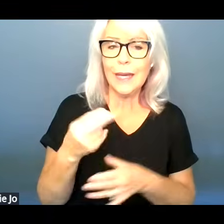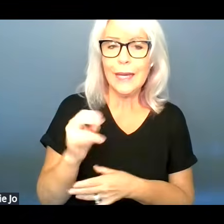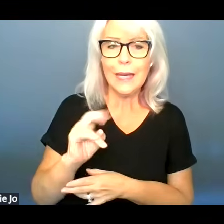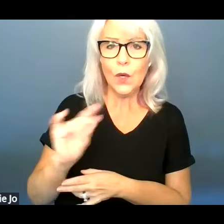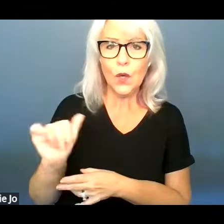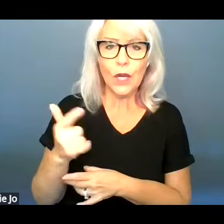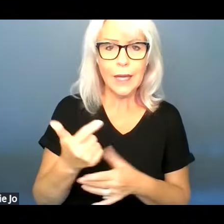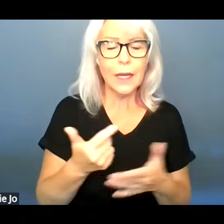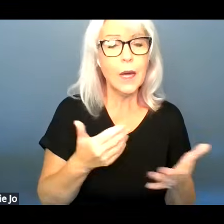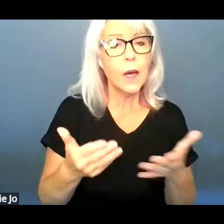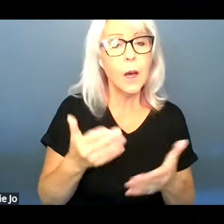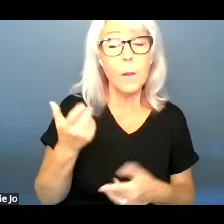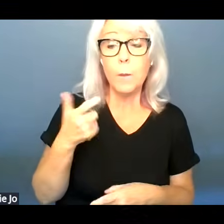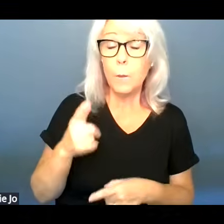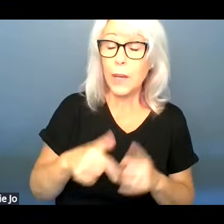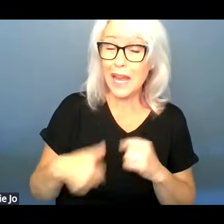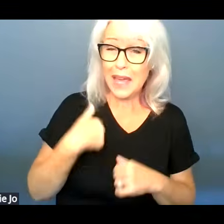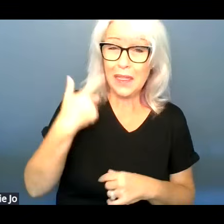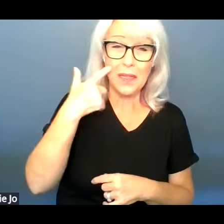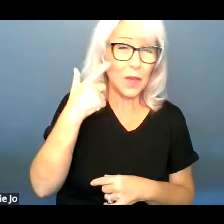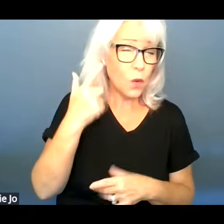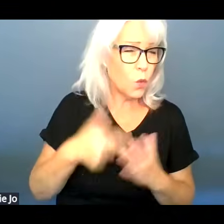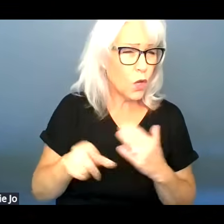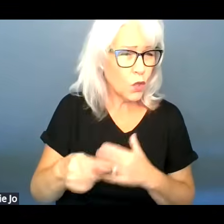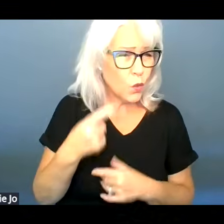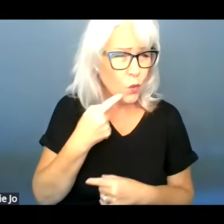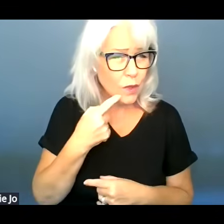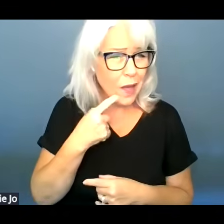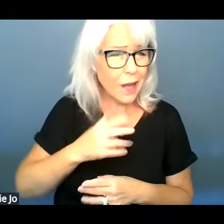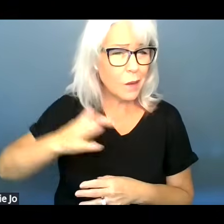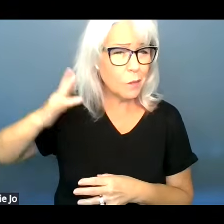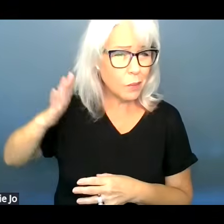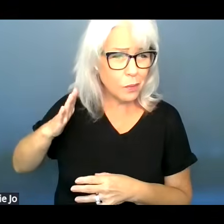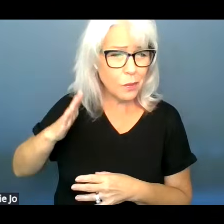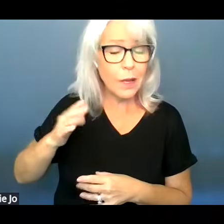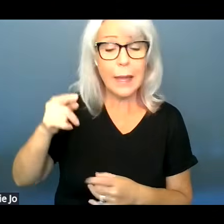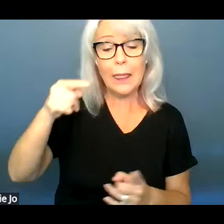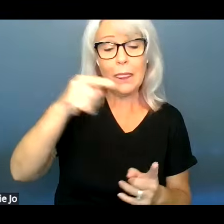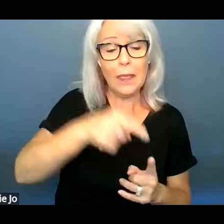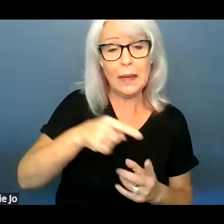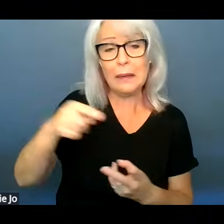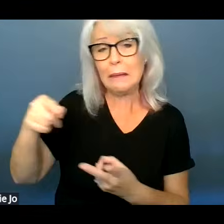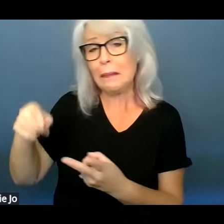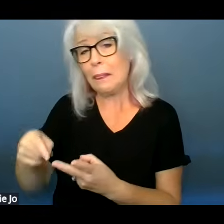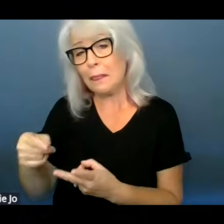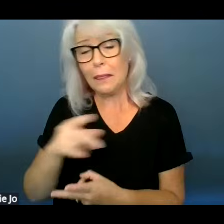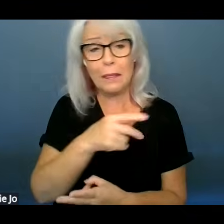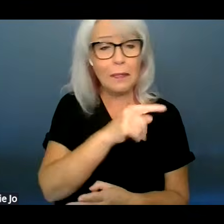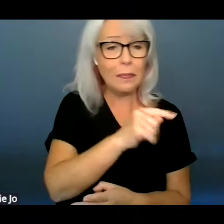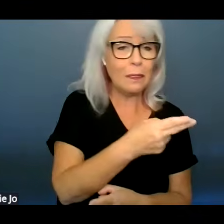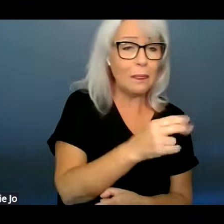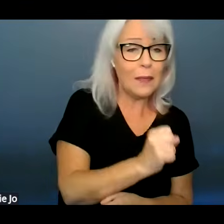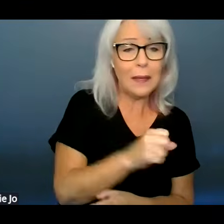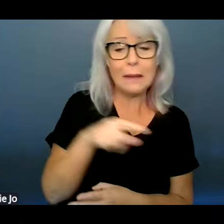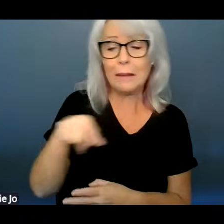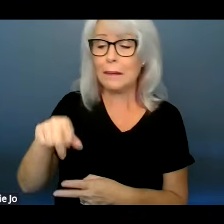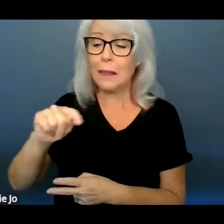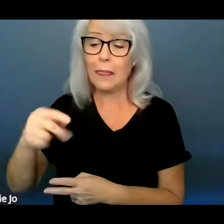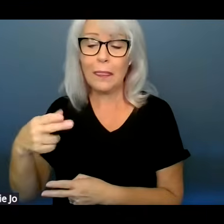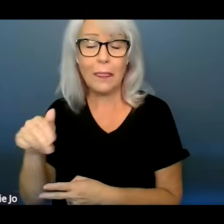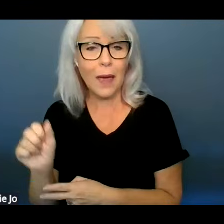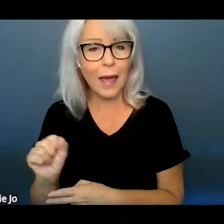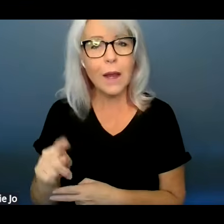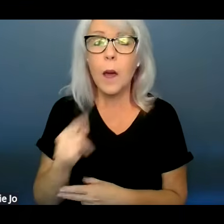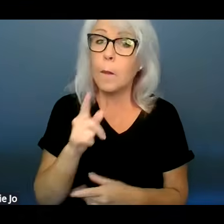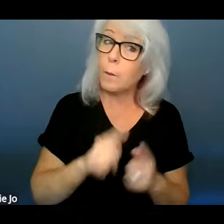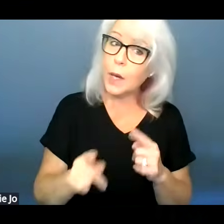think you said, this and that. To take a look at that county prosecutor recall language that came forward. Of course, every particular case that